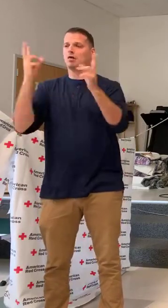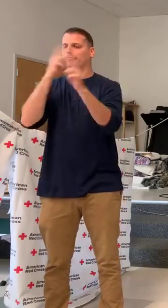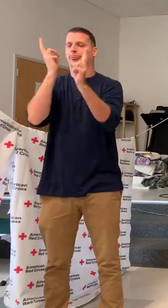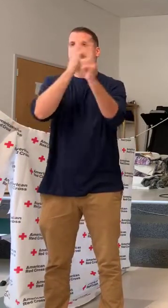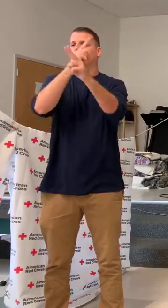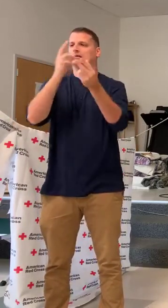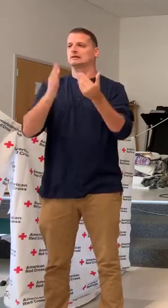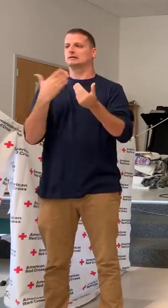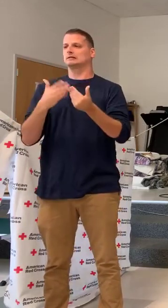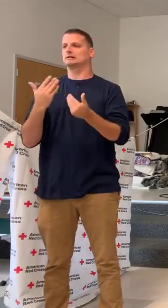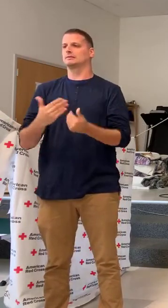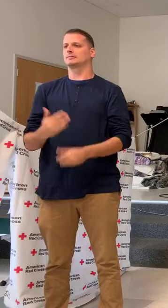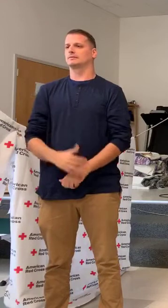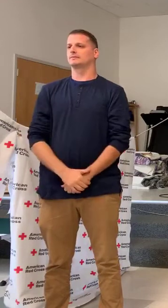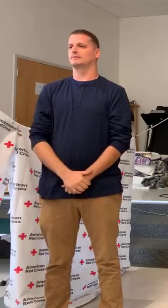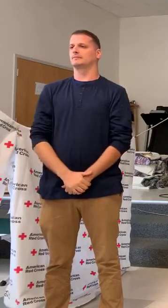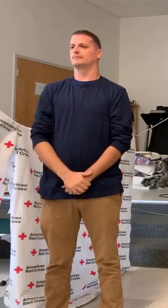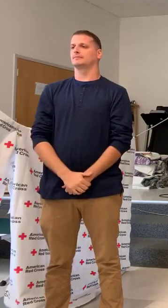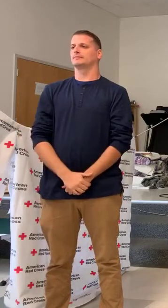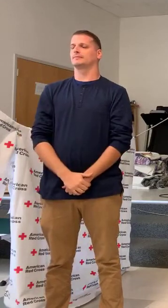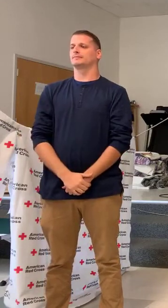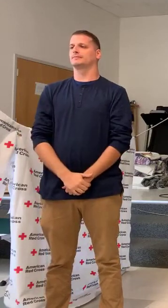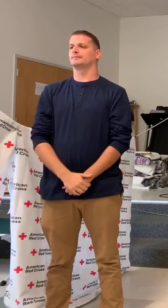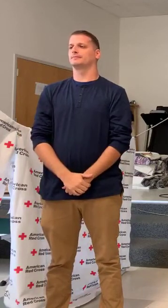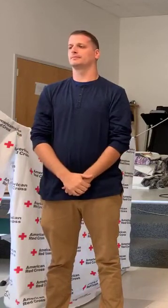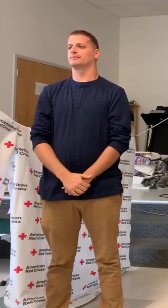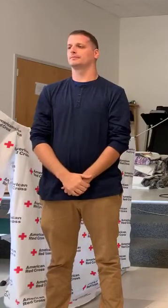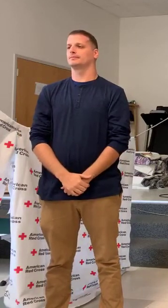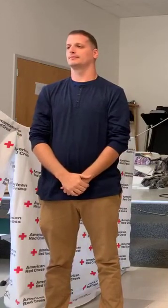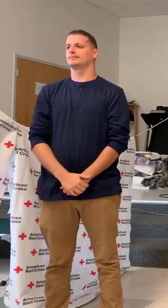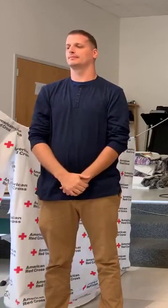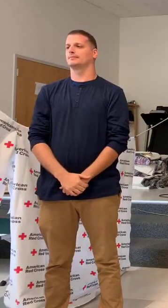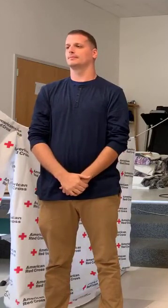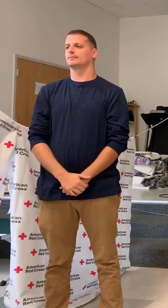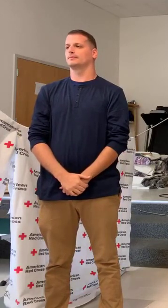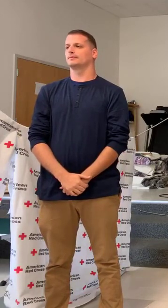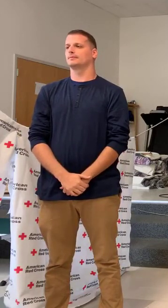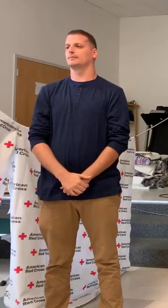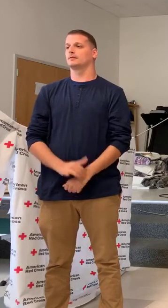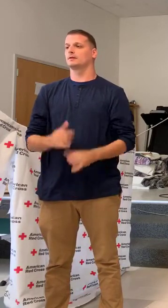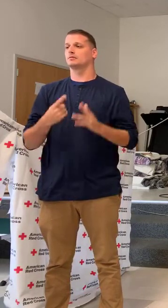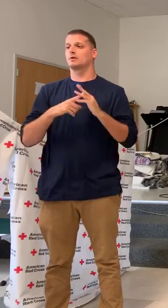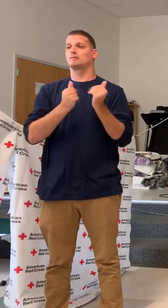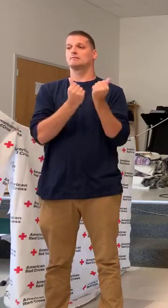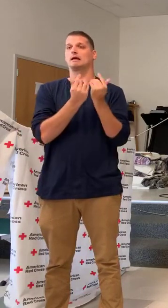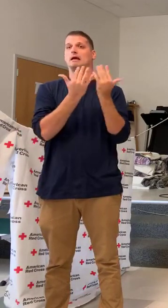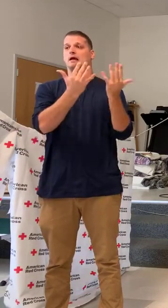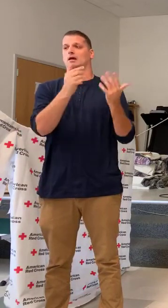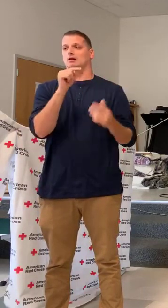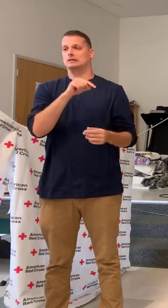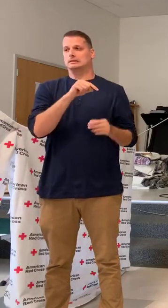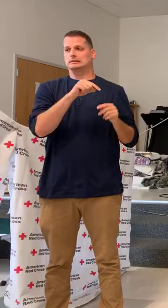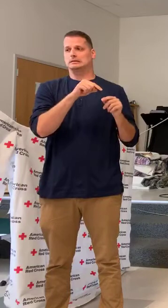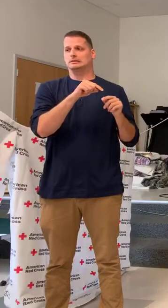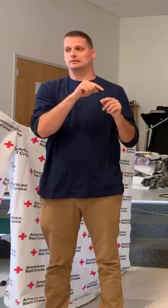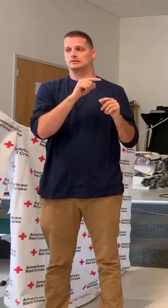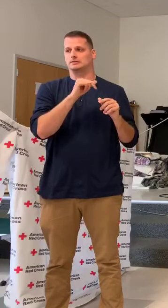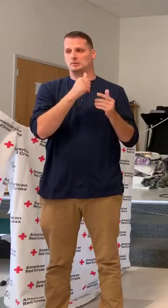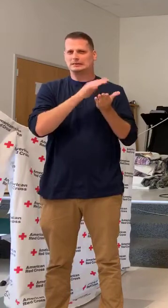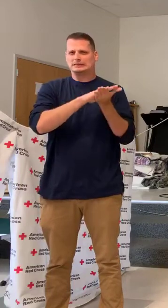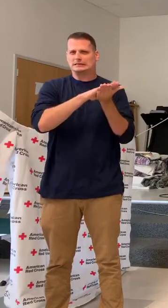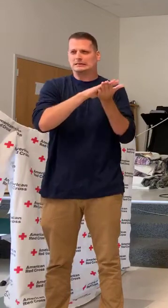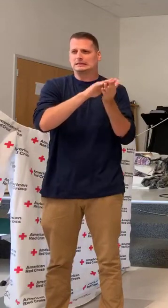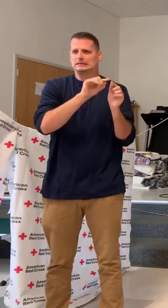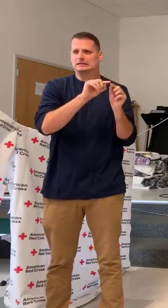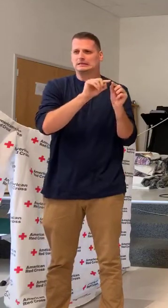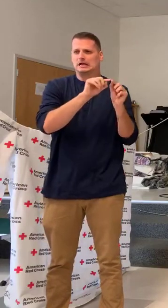to pick up at the origin of a fire. We call it the heel. And we like to go along the sides and make a concerted effort to